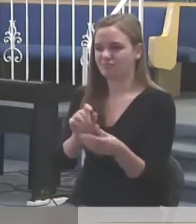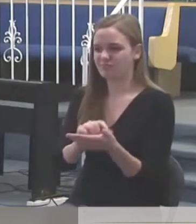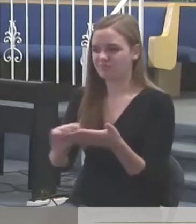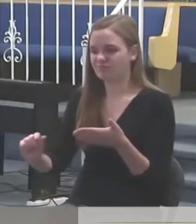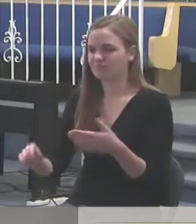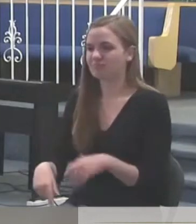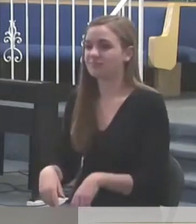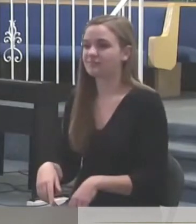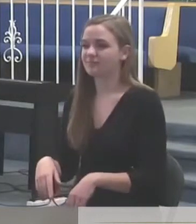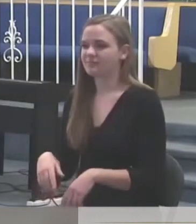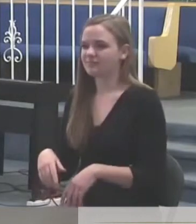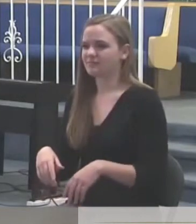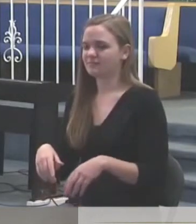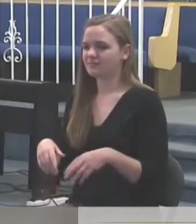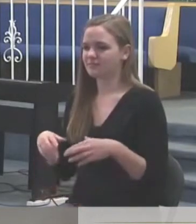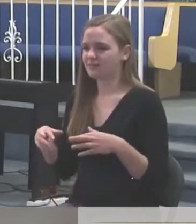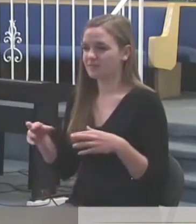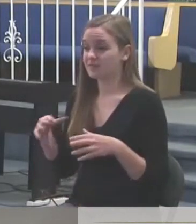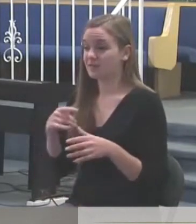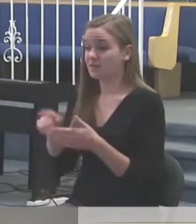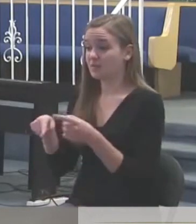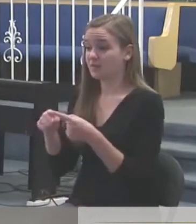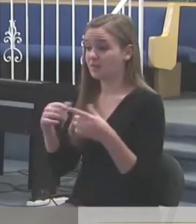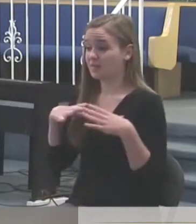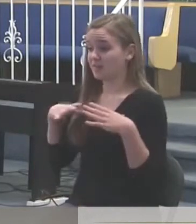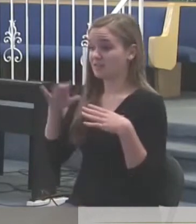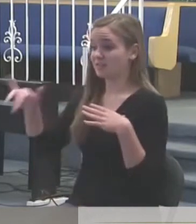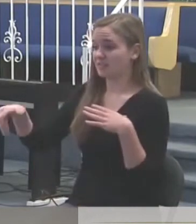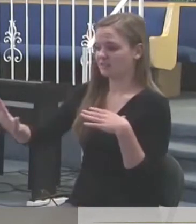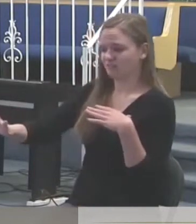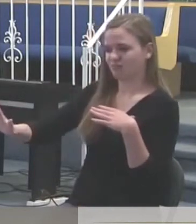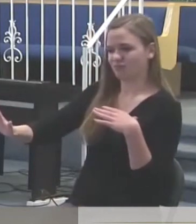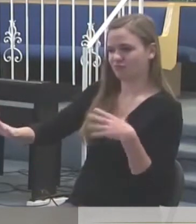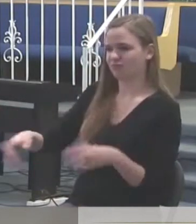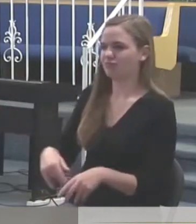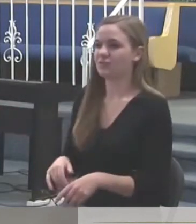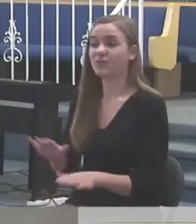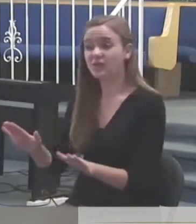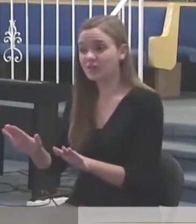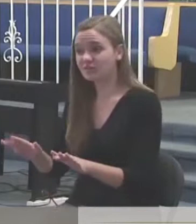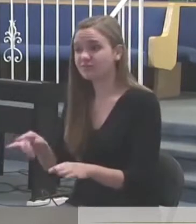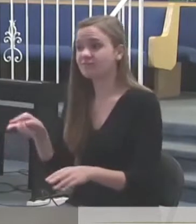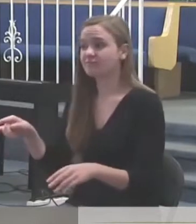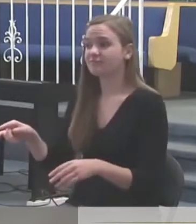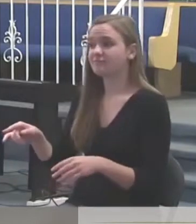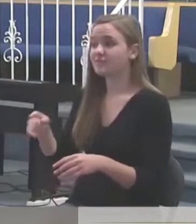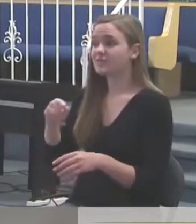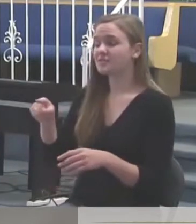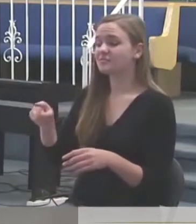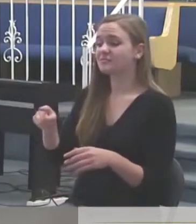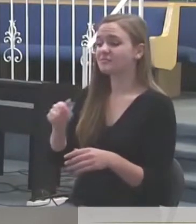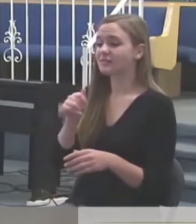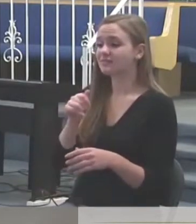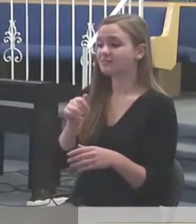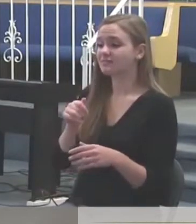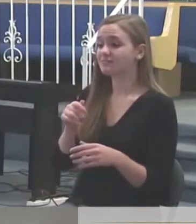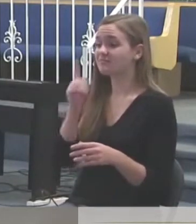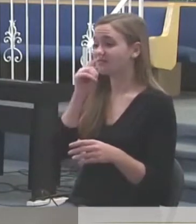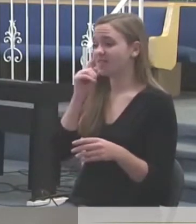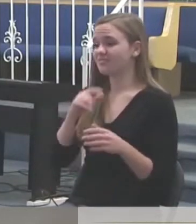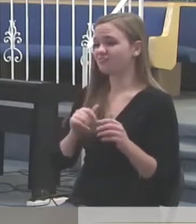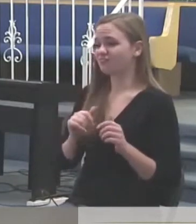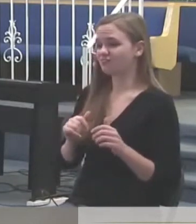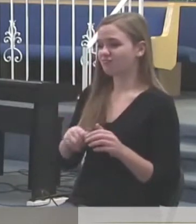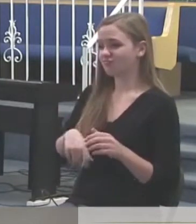on vacation. No, that's a such thing. You don't sweep that under the carpet and come back and pretend like you didn't do it. Oh, no. And I'm not saying